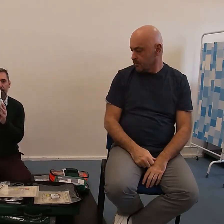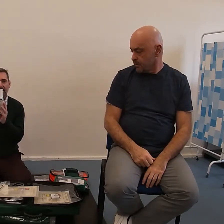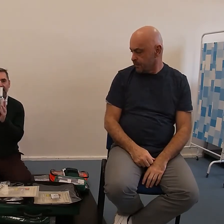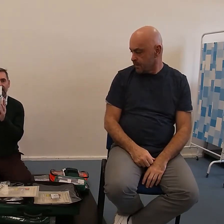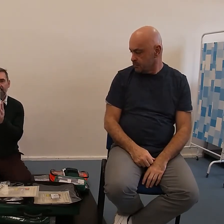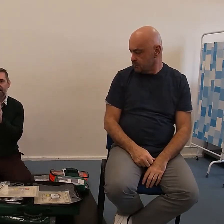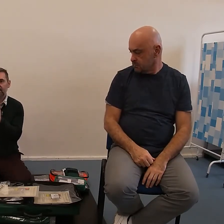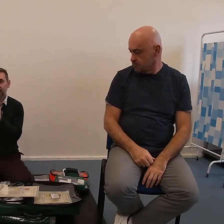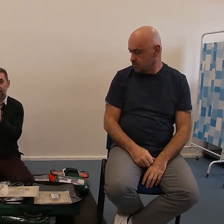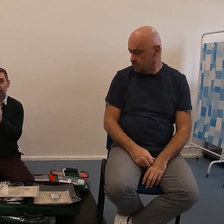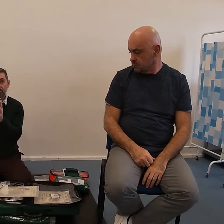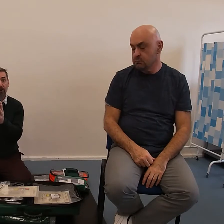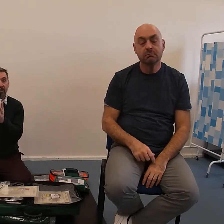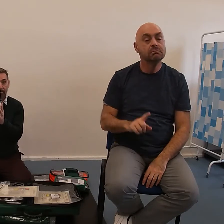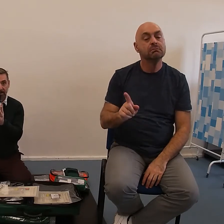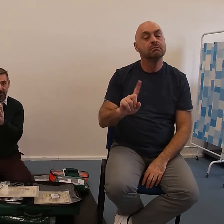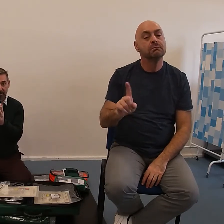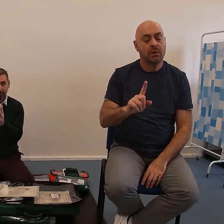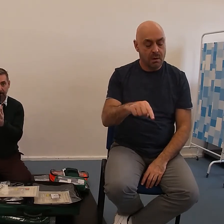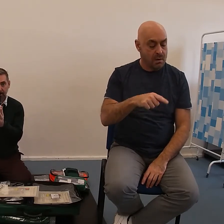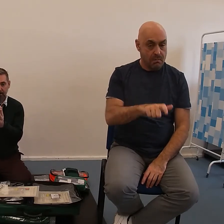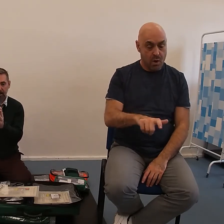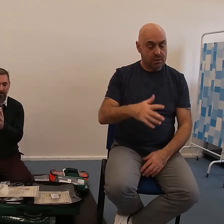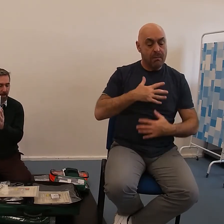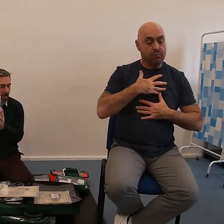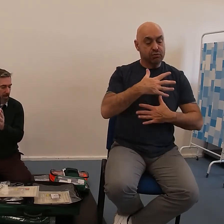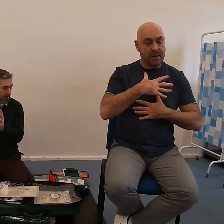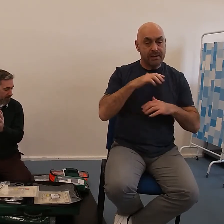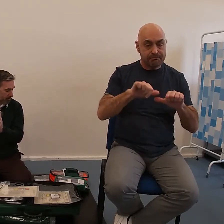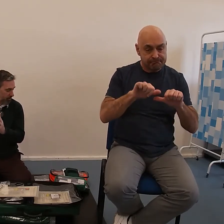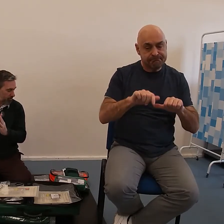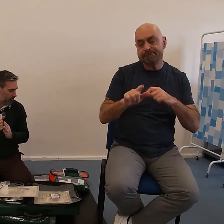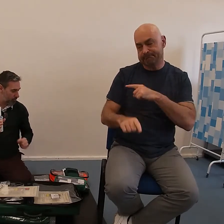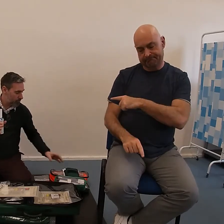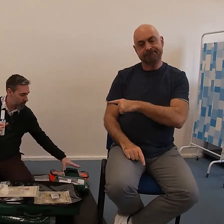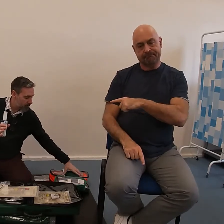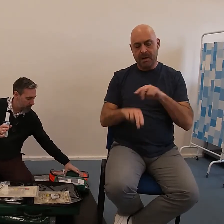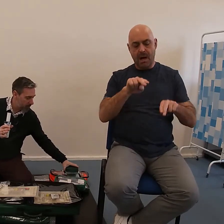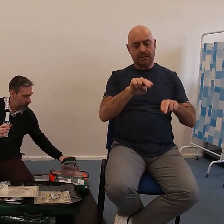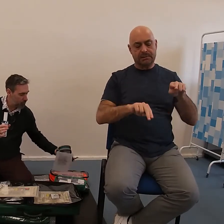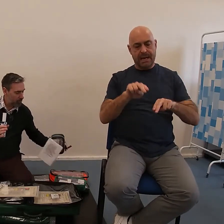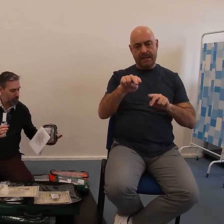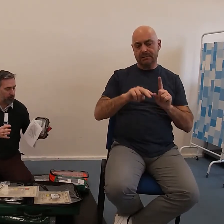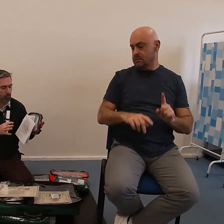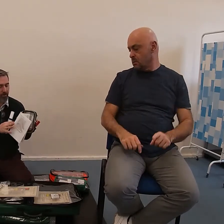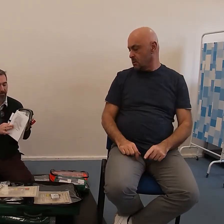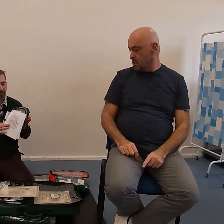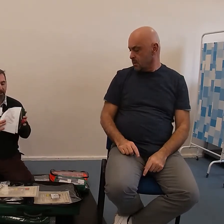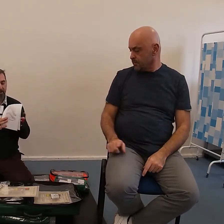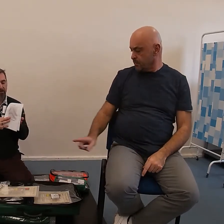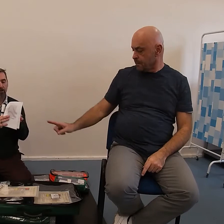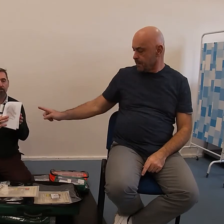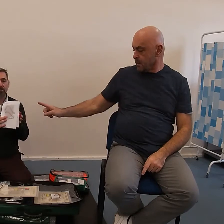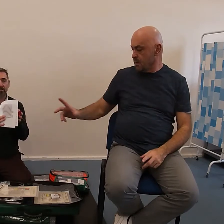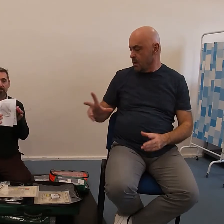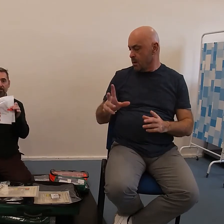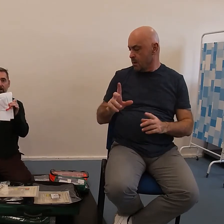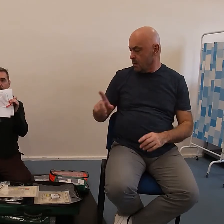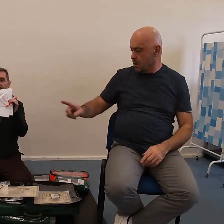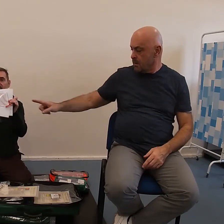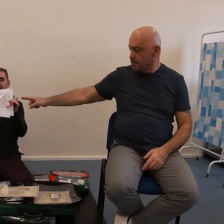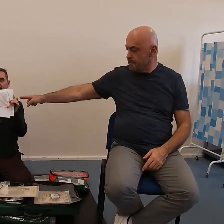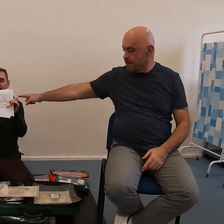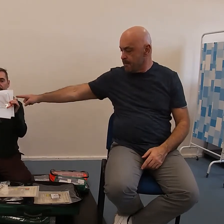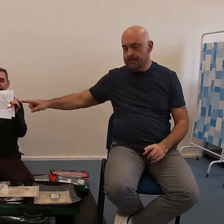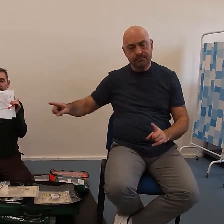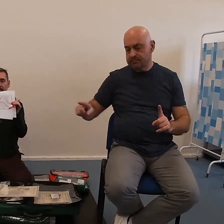this basically assesses a patient's breathing ability, okay? And it's actually used in conjunction with the documents that